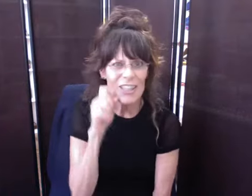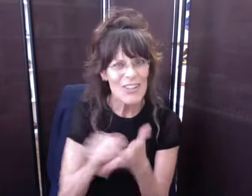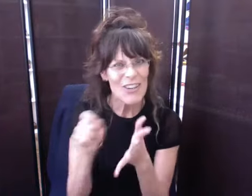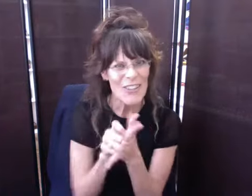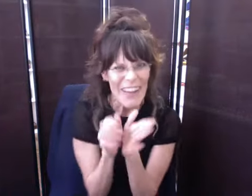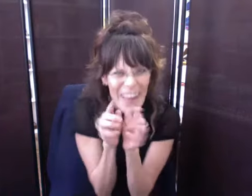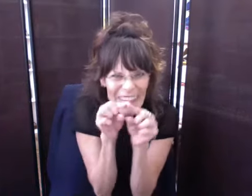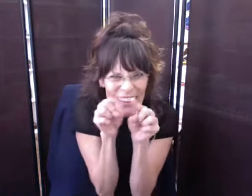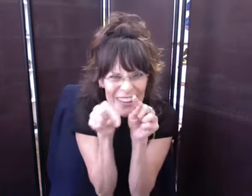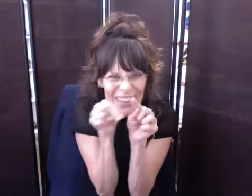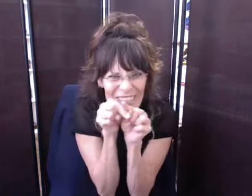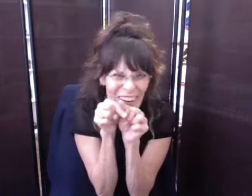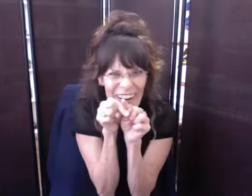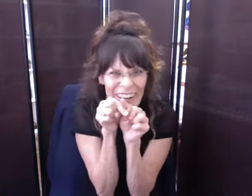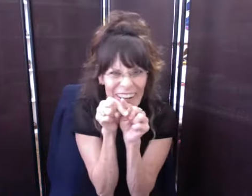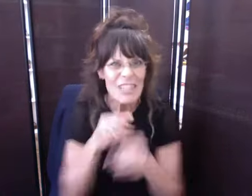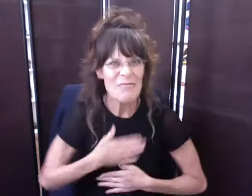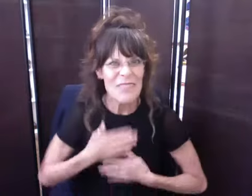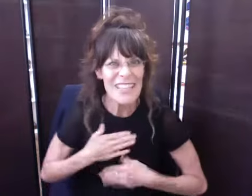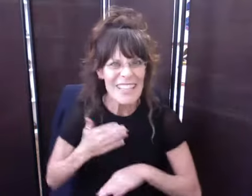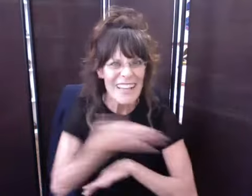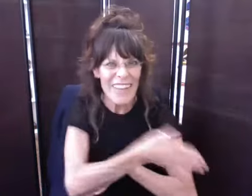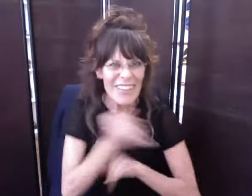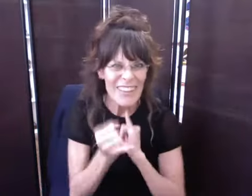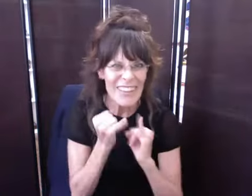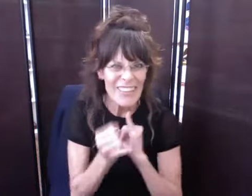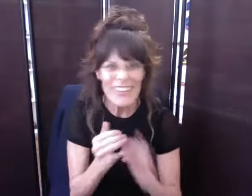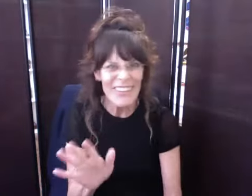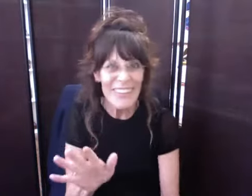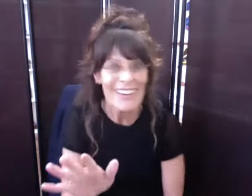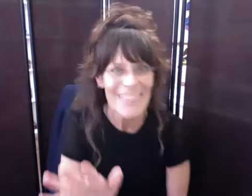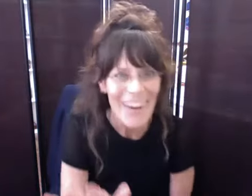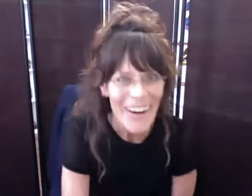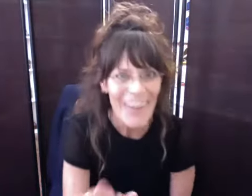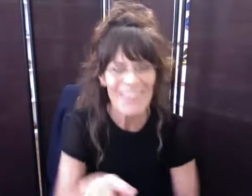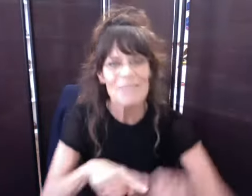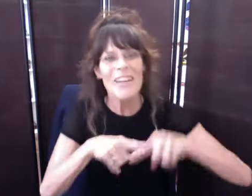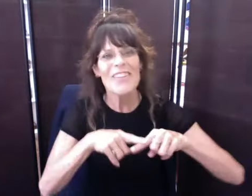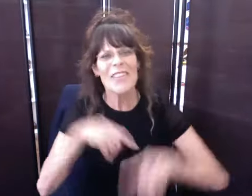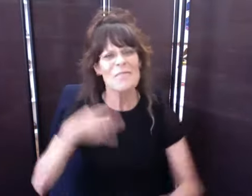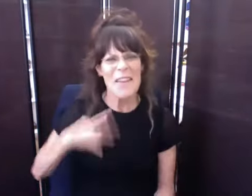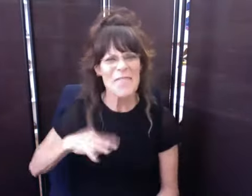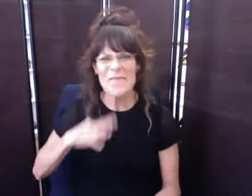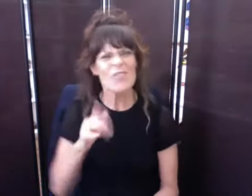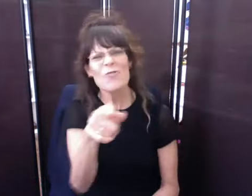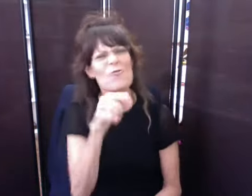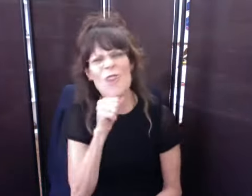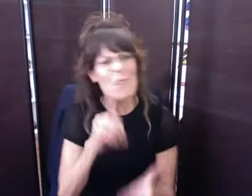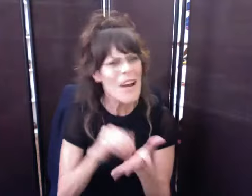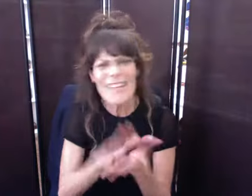please, right after the interview. That's not what you do, right? You'll say, well, it depends on the benefits package. Like, that's not what you write down, right? You pick